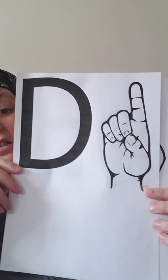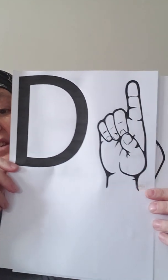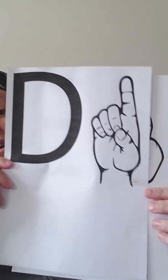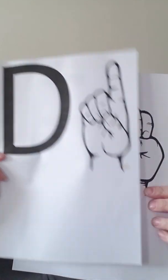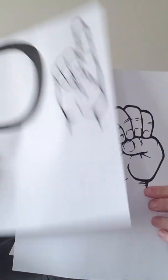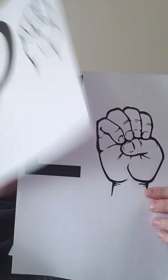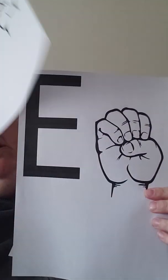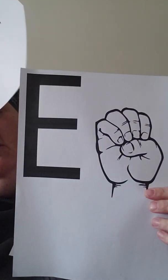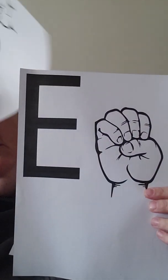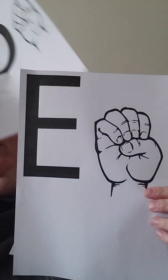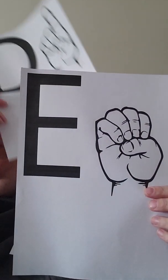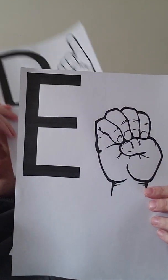alphabets